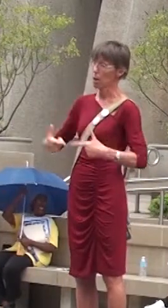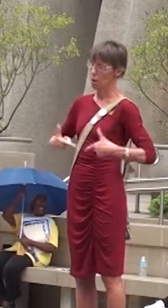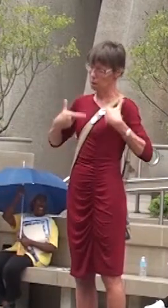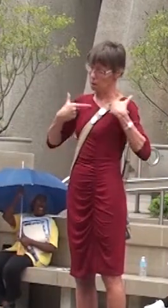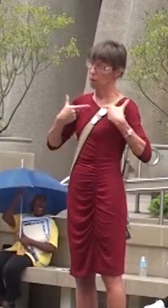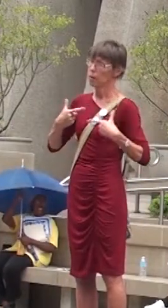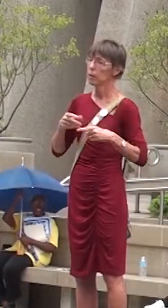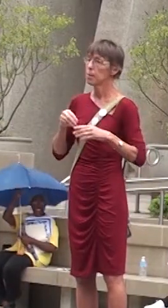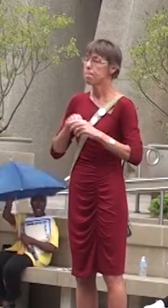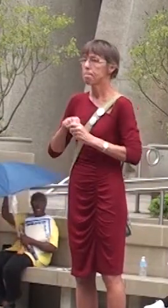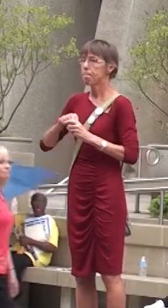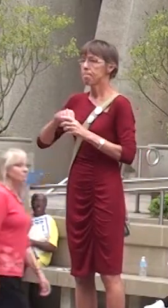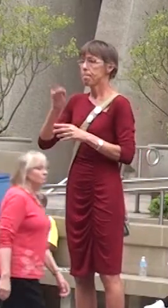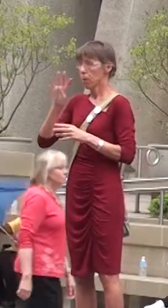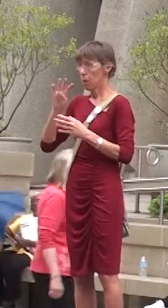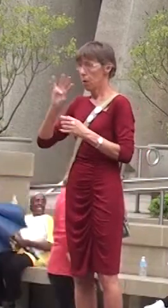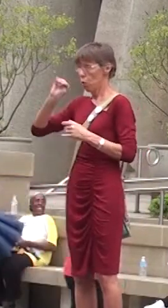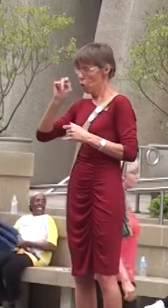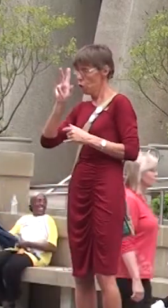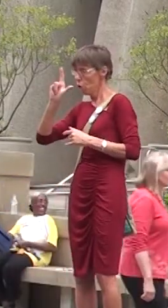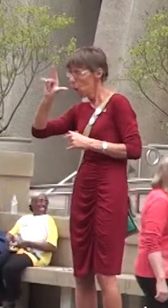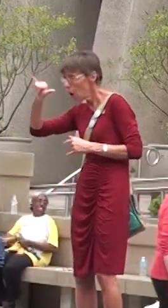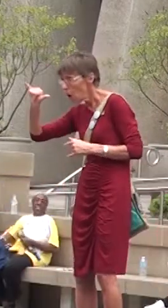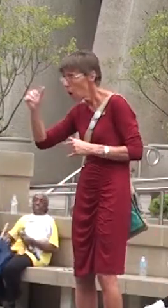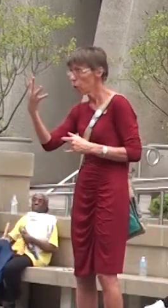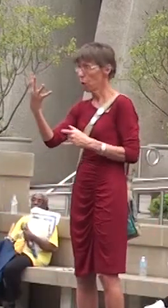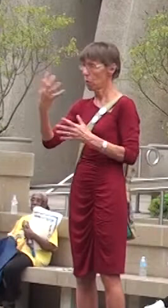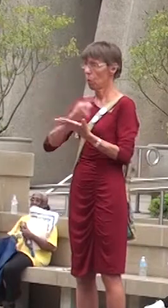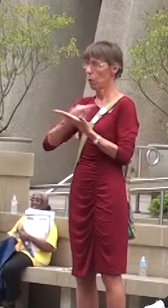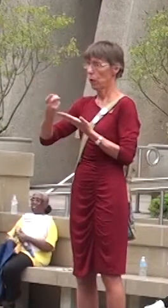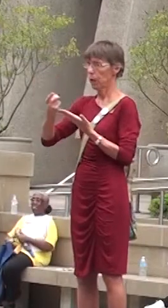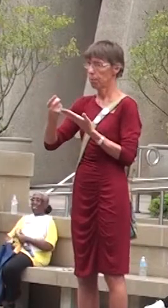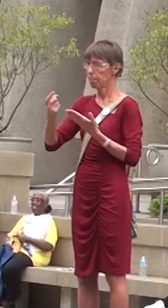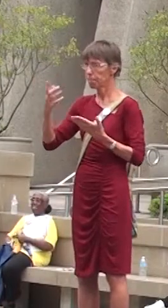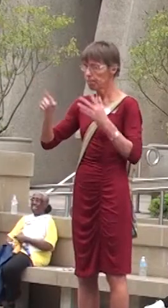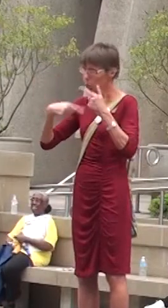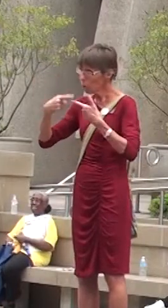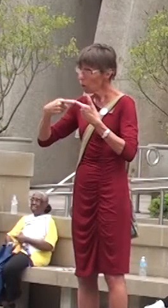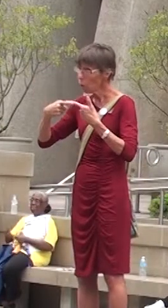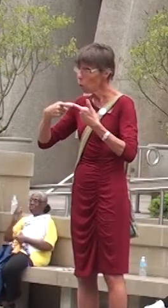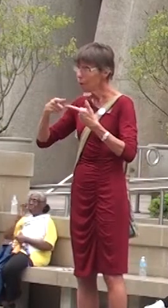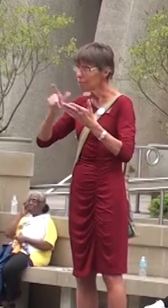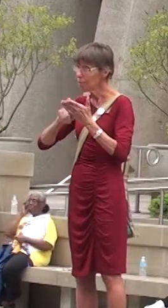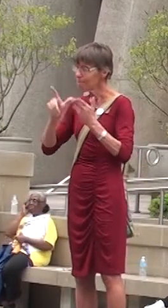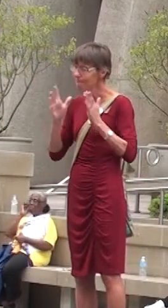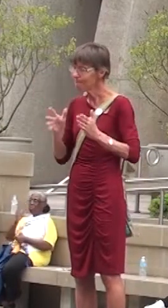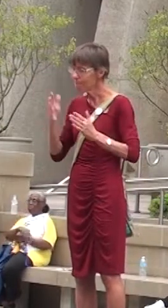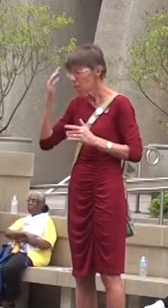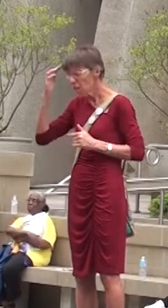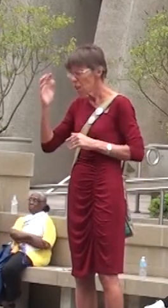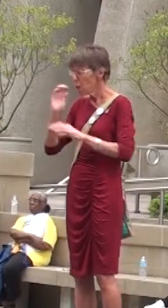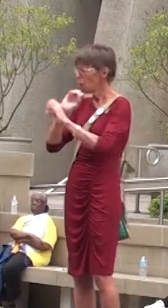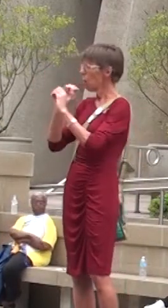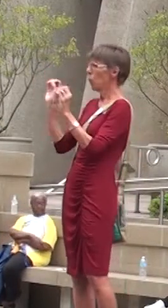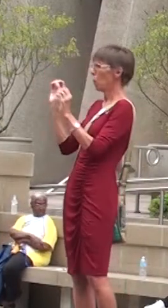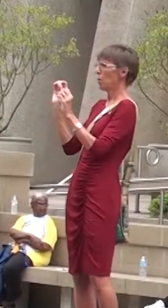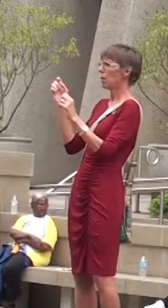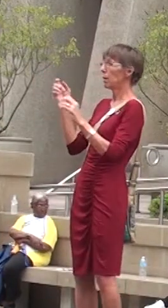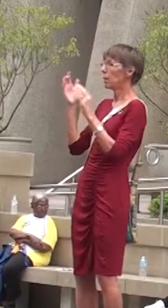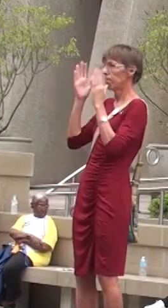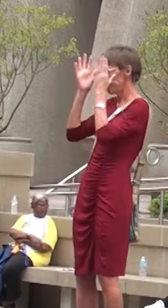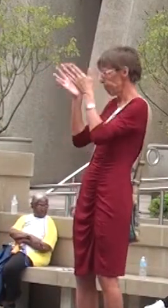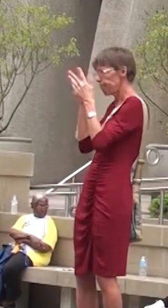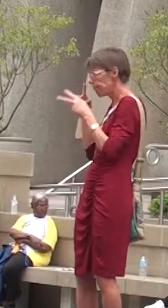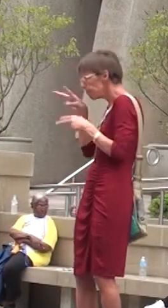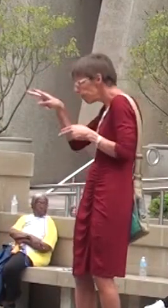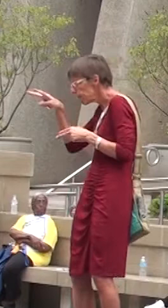of July week, when legislative leaders thought no one was paying attention, they took a bill that had nothing to do with